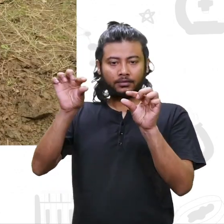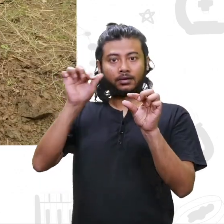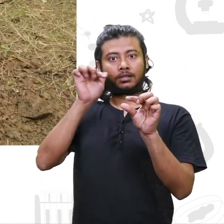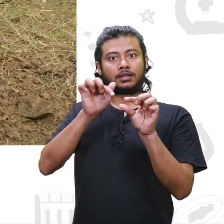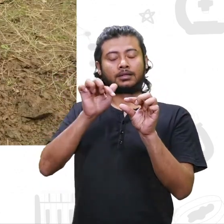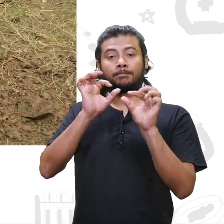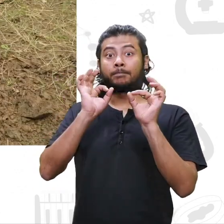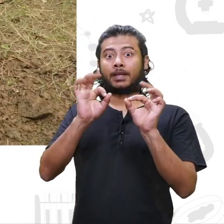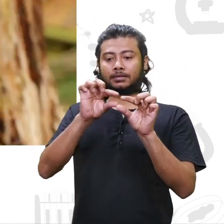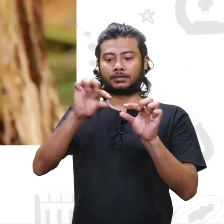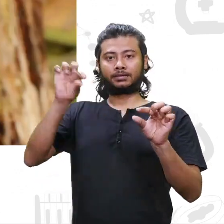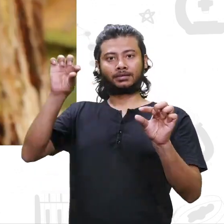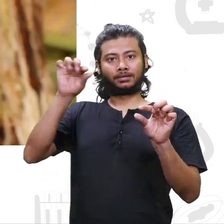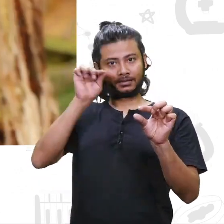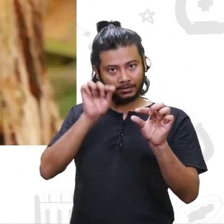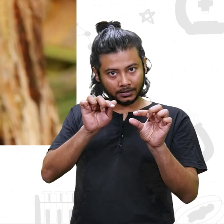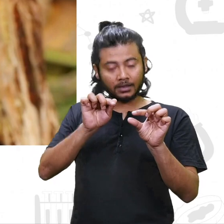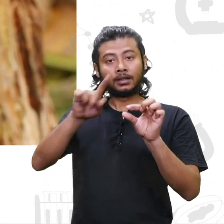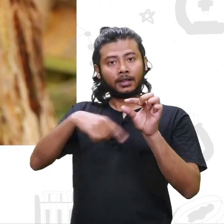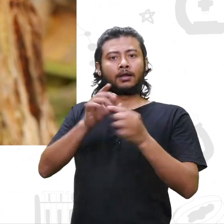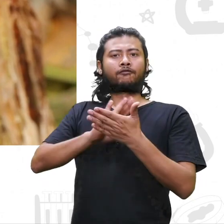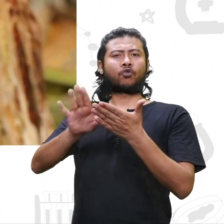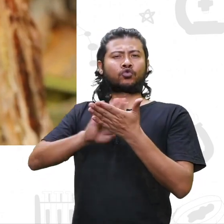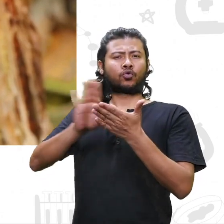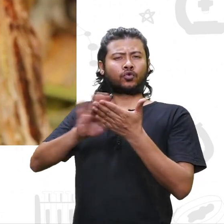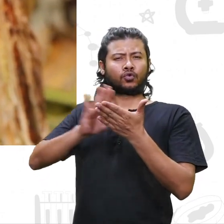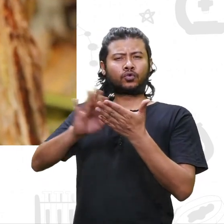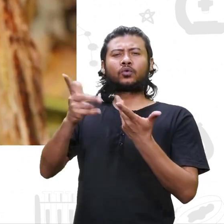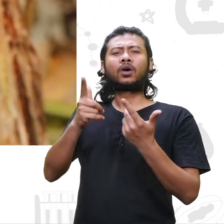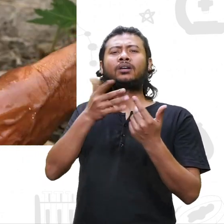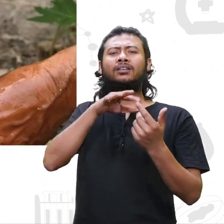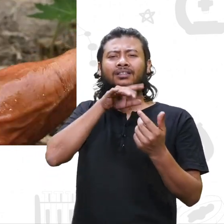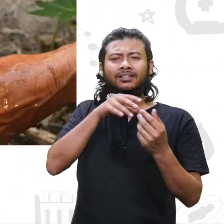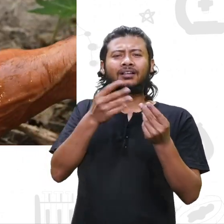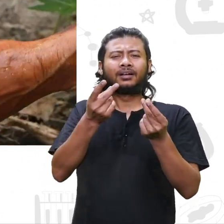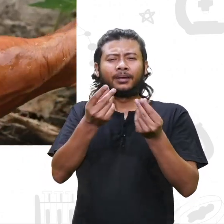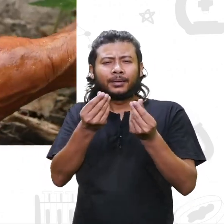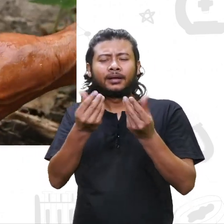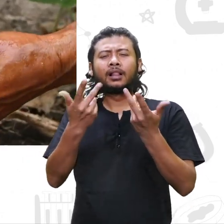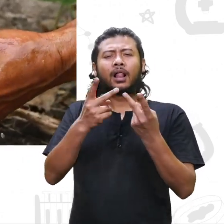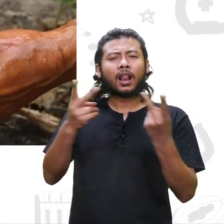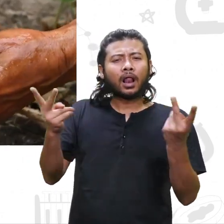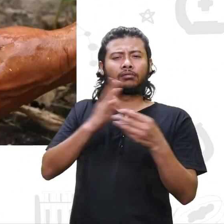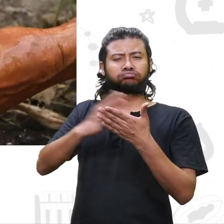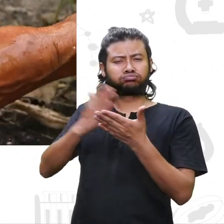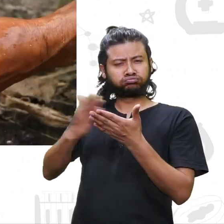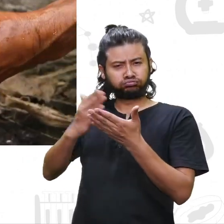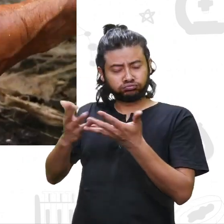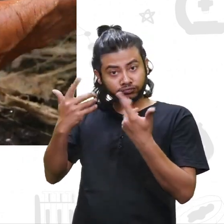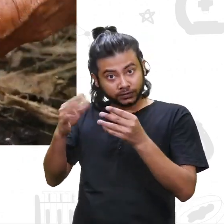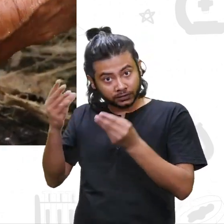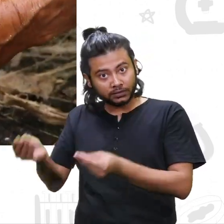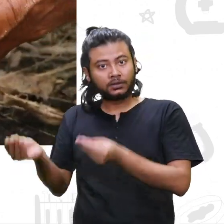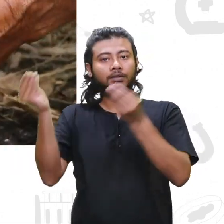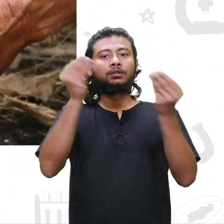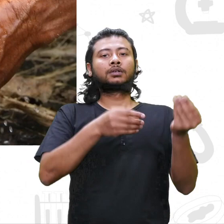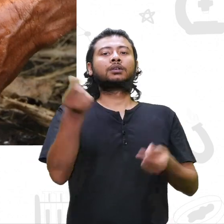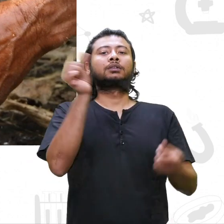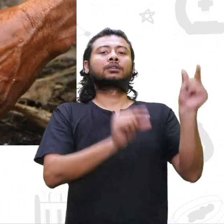the explant part from the mother plant is done very carefully. Proper washing of the explant is done in running water to remove mud